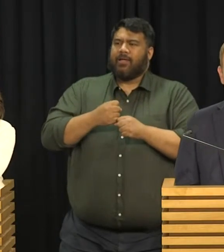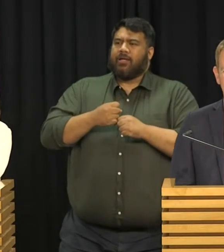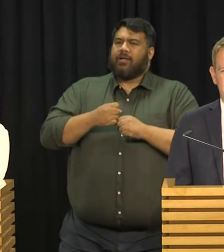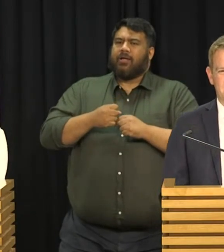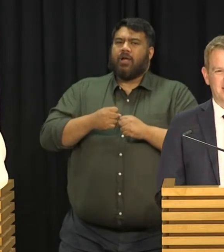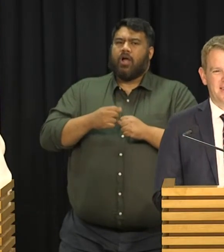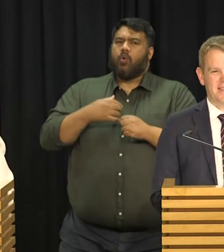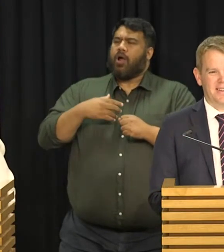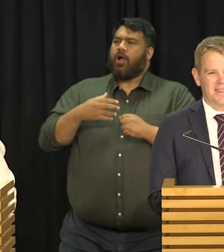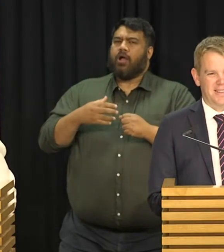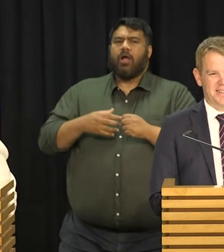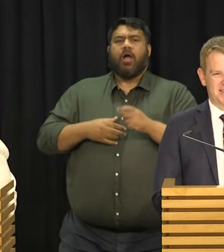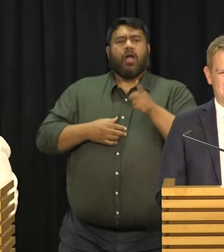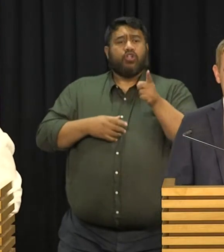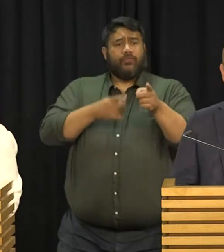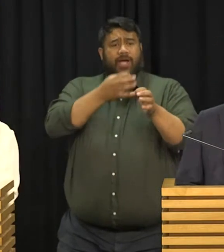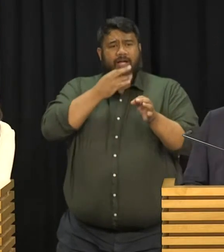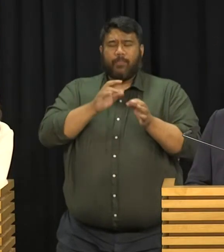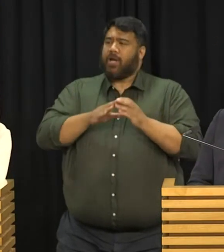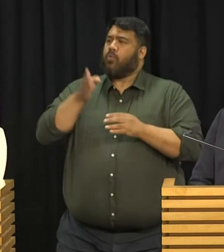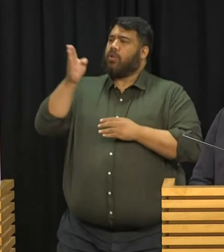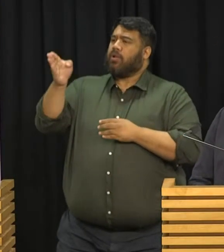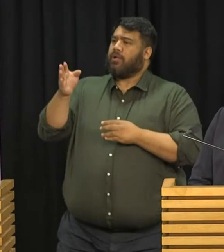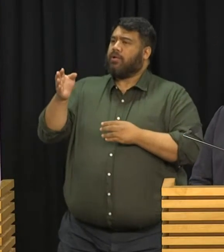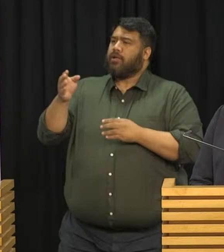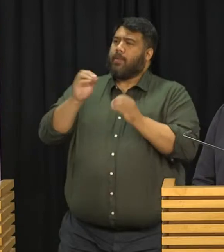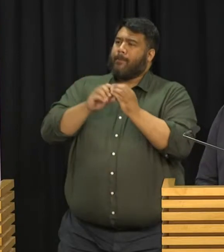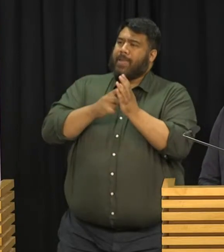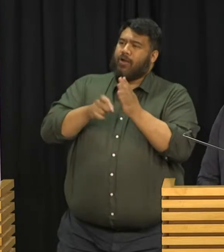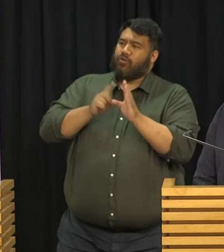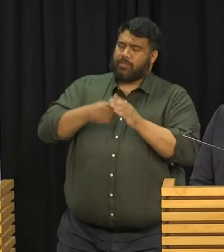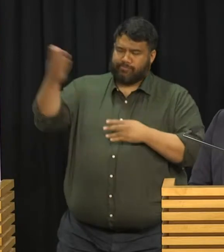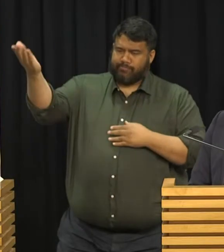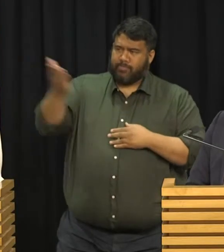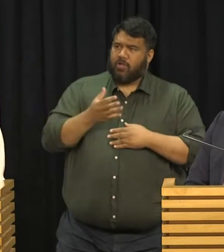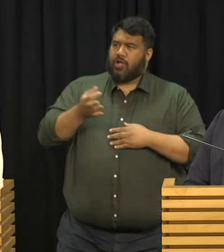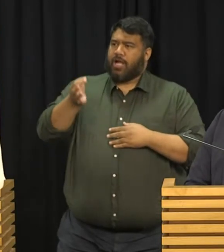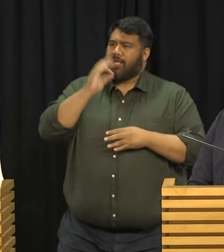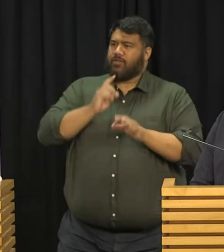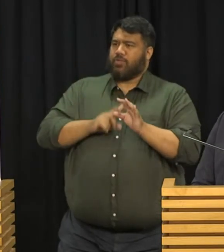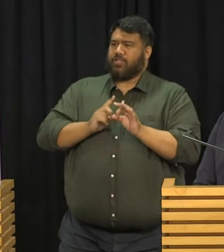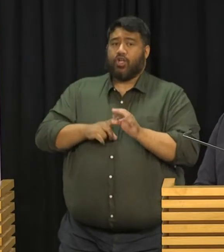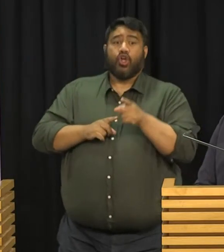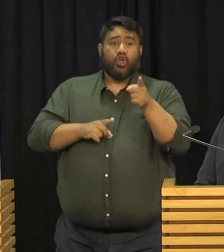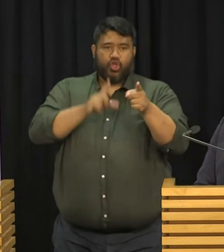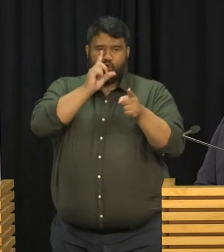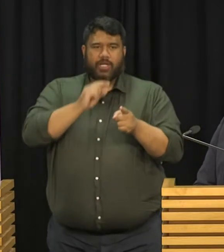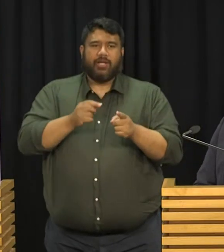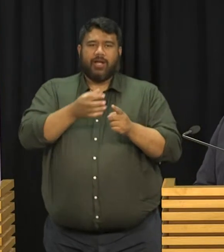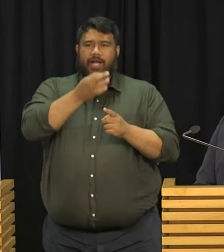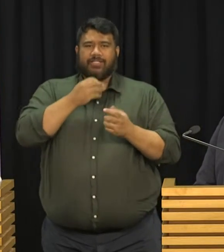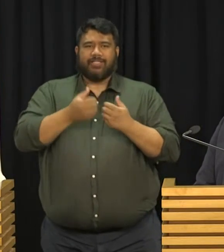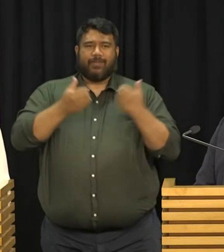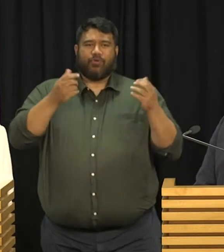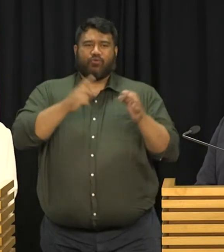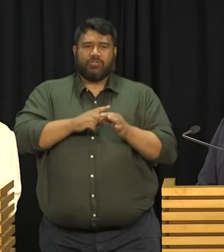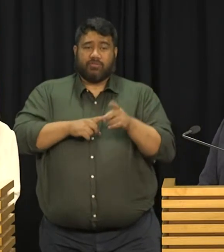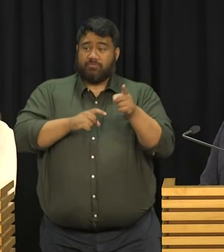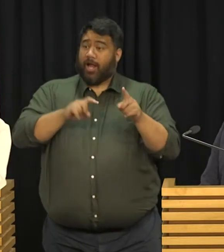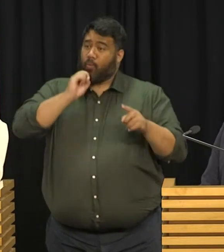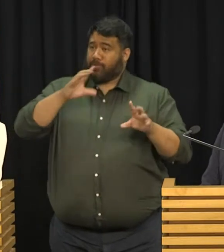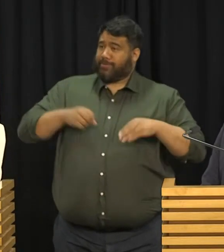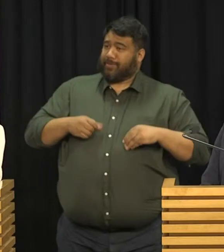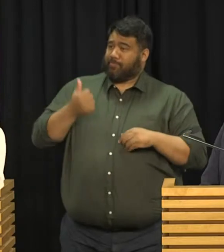what? I'm going to take a liberty. Barry, would you like to ask about that? Yeah. Ben, you get to ask a separate question if you would like. I will take that. Of all